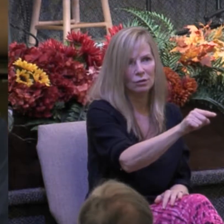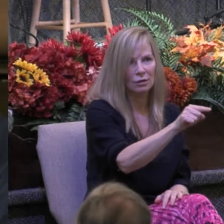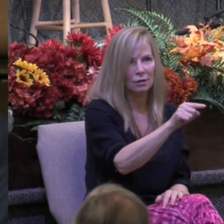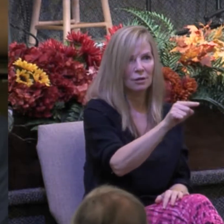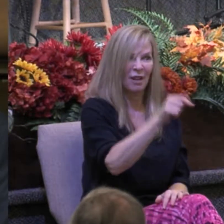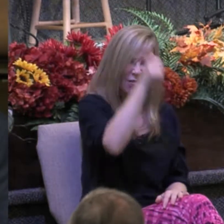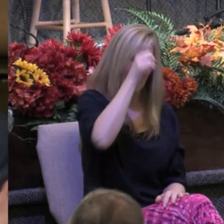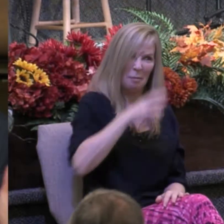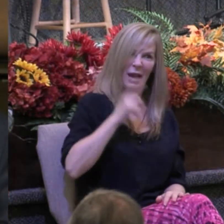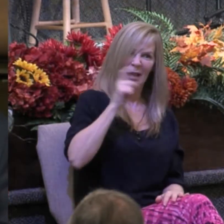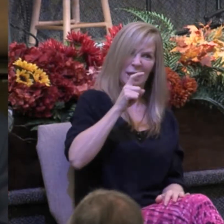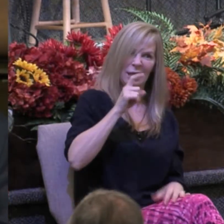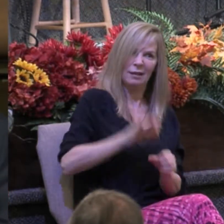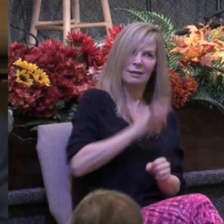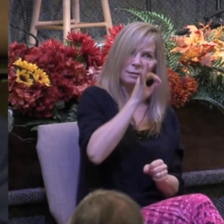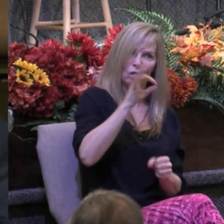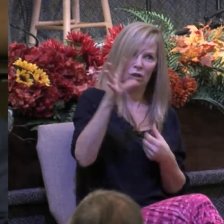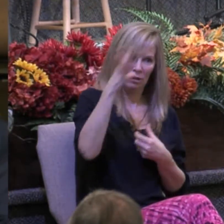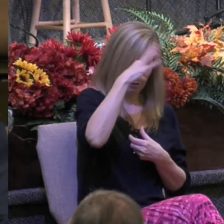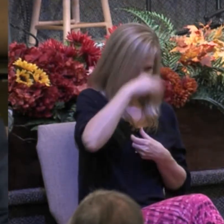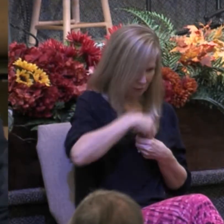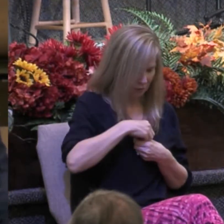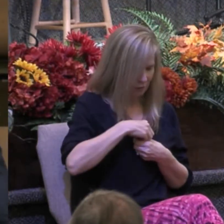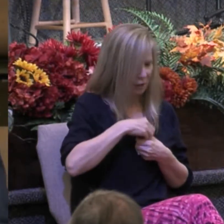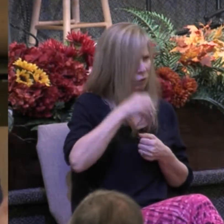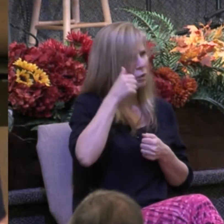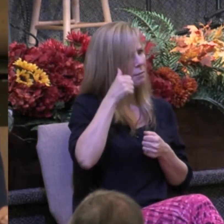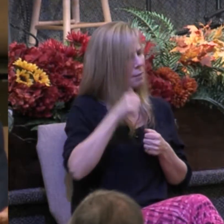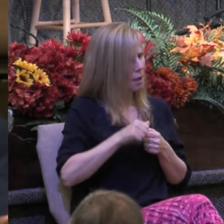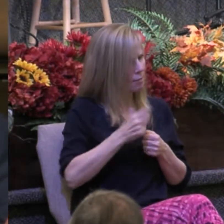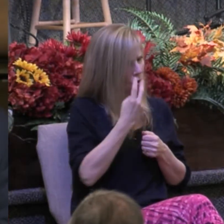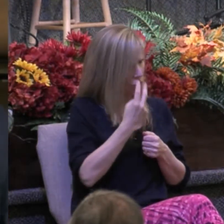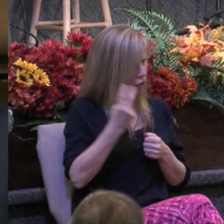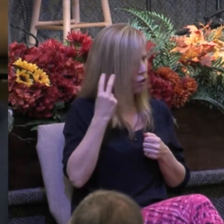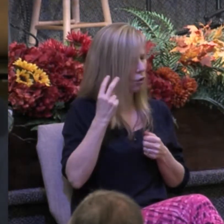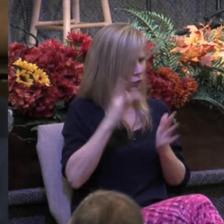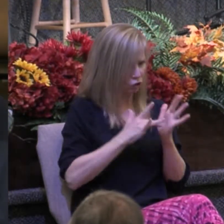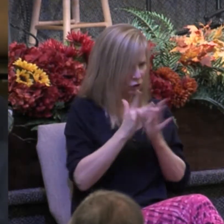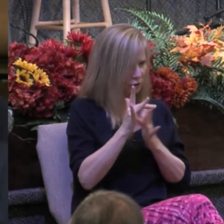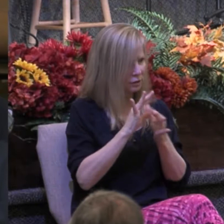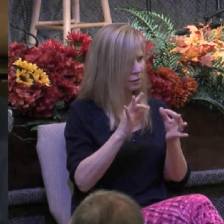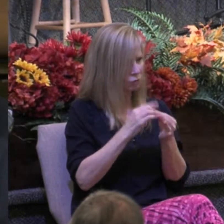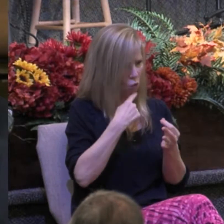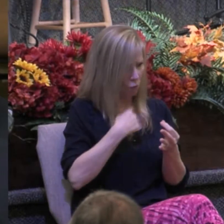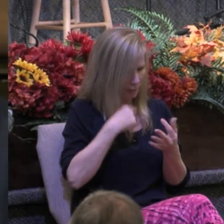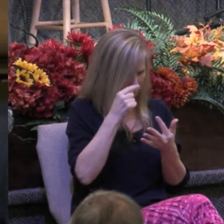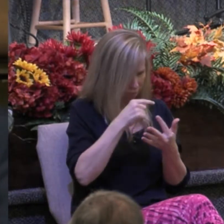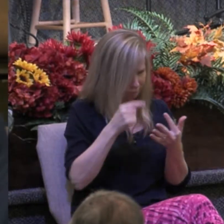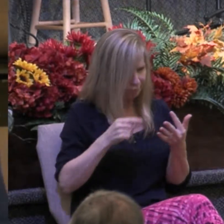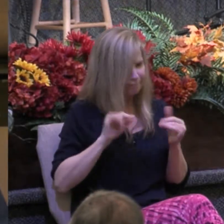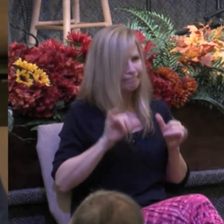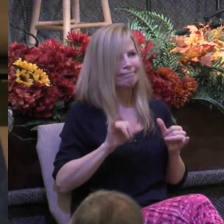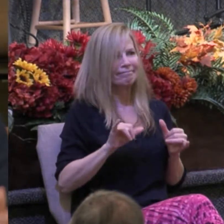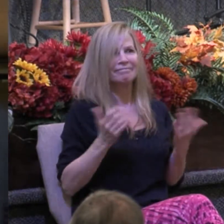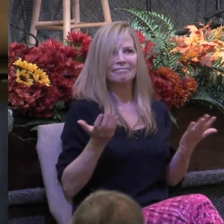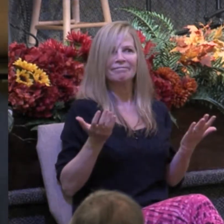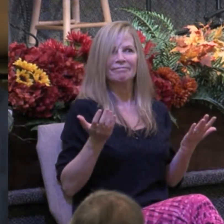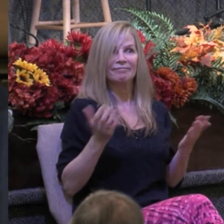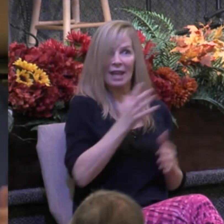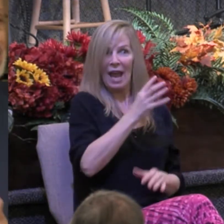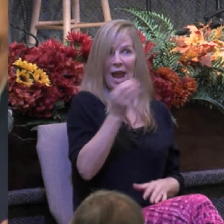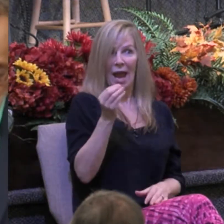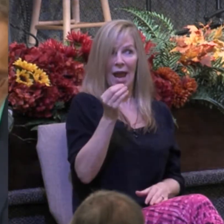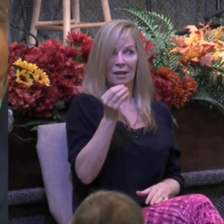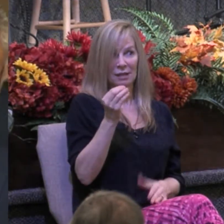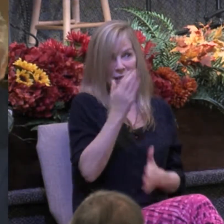Spirit so that they would be able to remember exactly what Jesus had told them and to know truths that, frankly, he